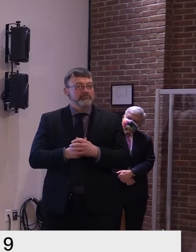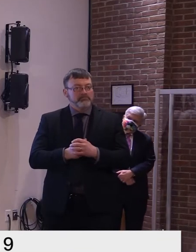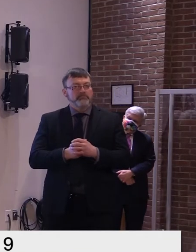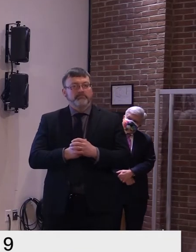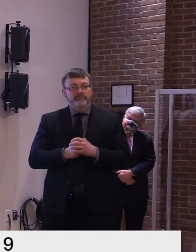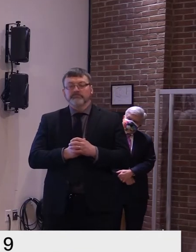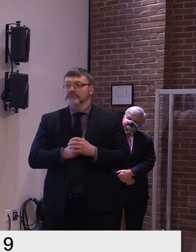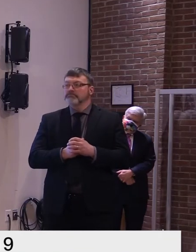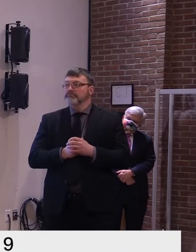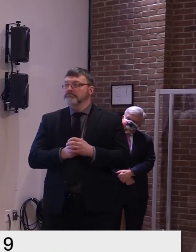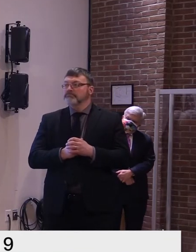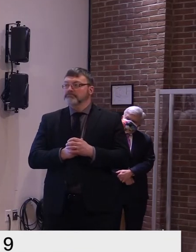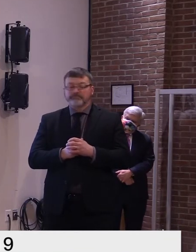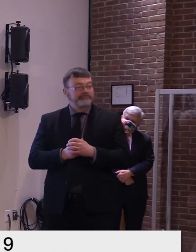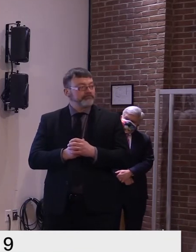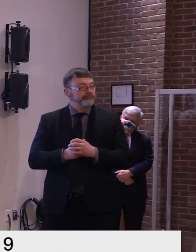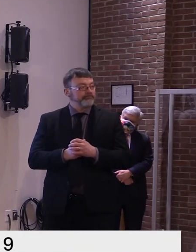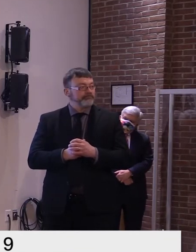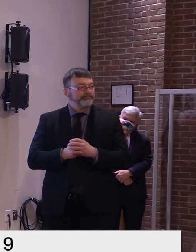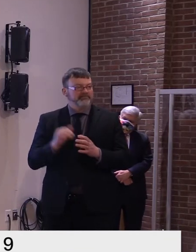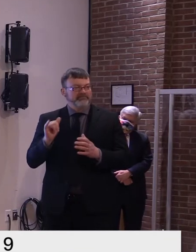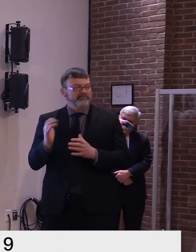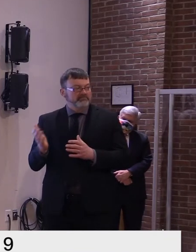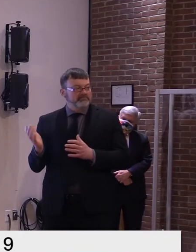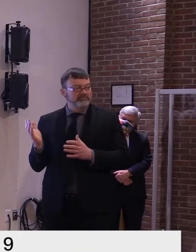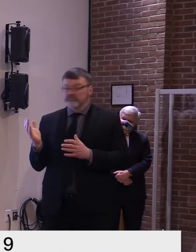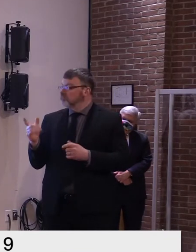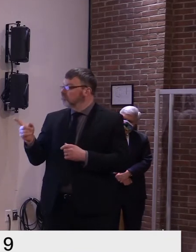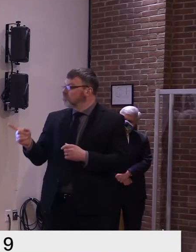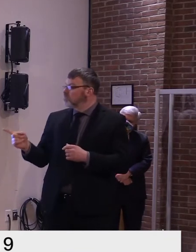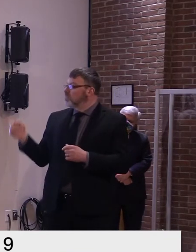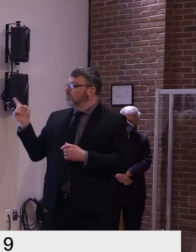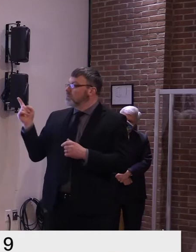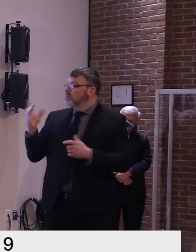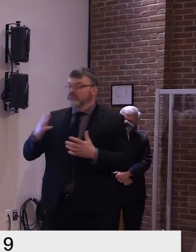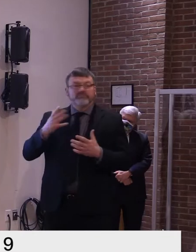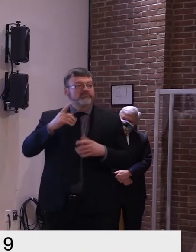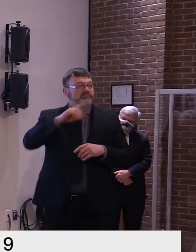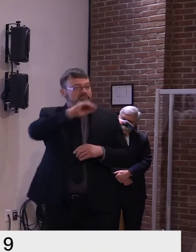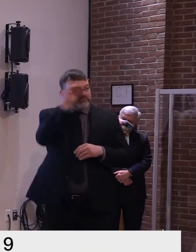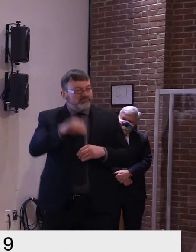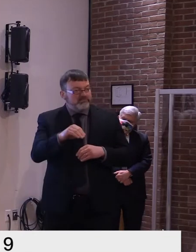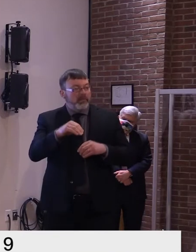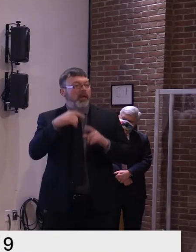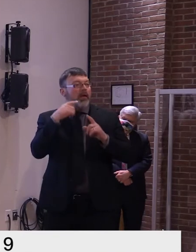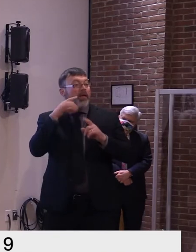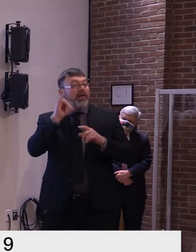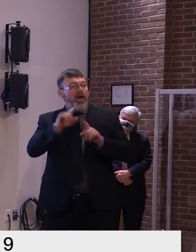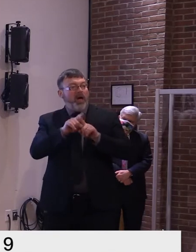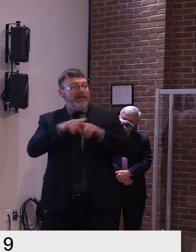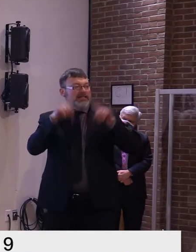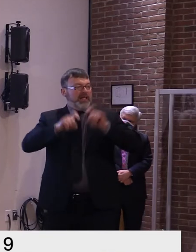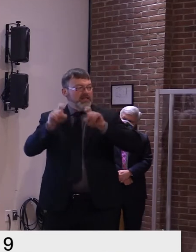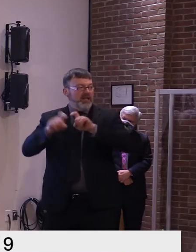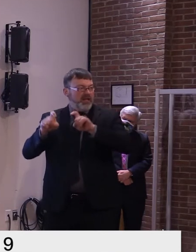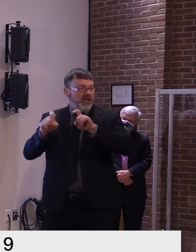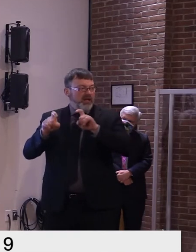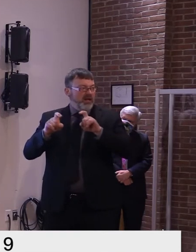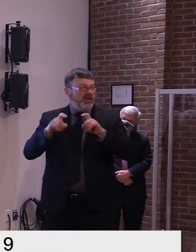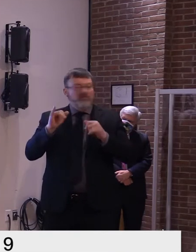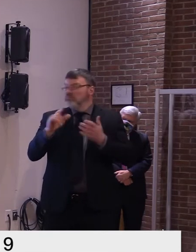If you could go to the next slide, please. Our percent positivity rate over a seven-day period is